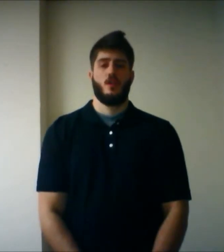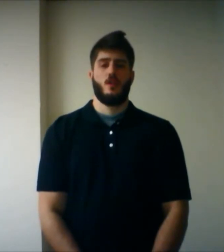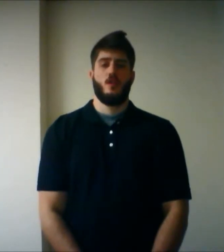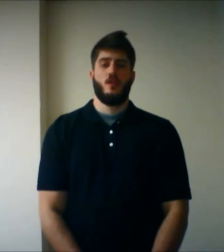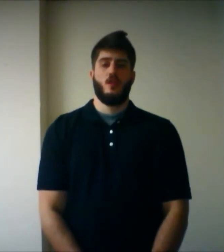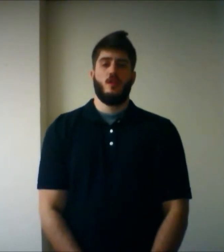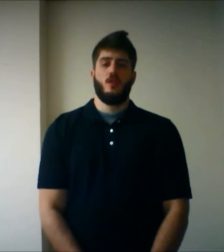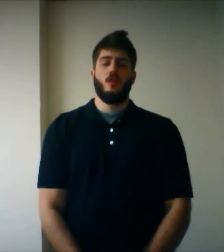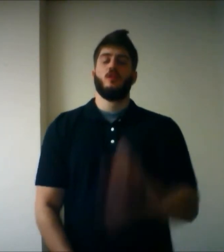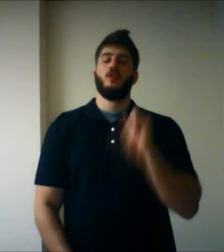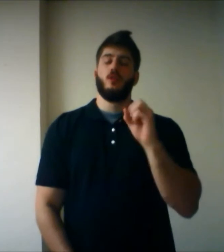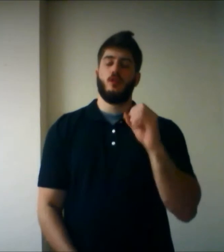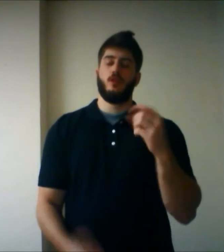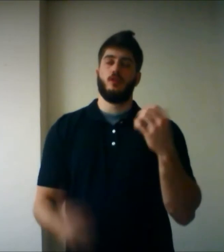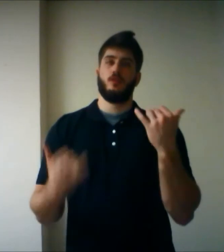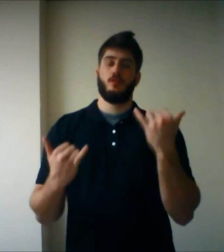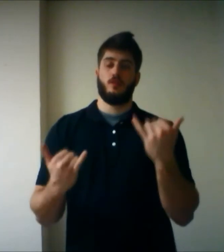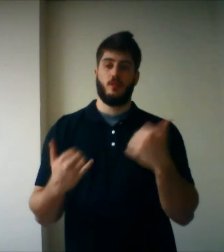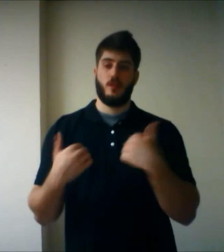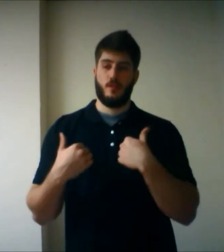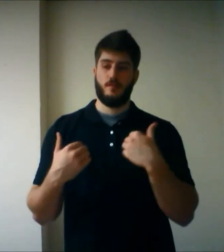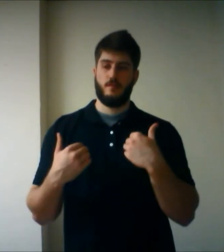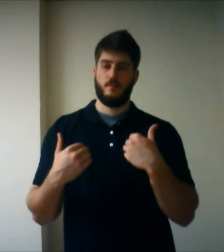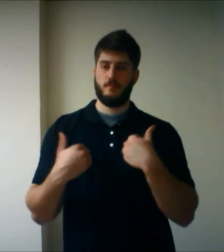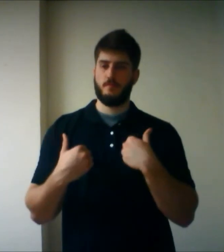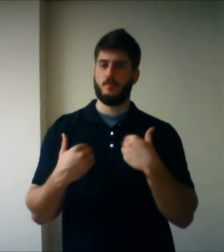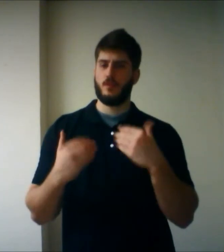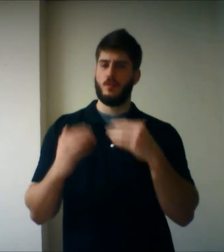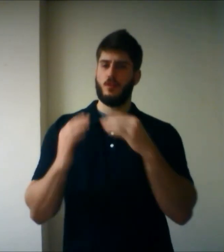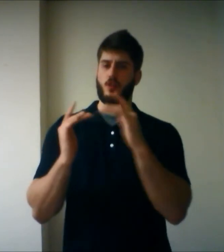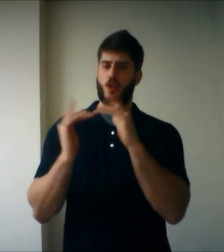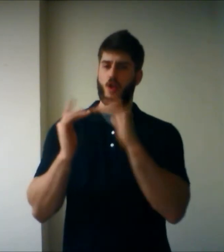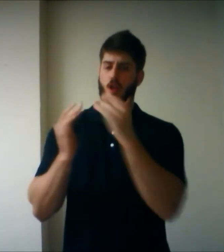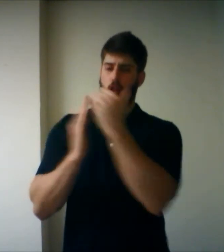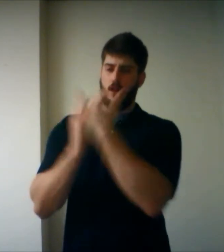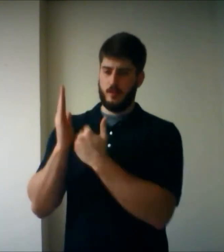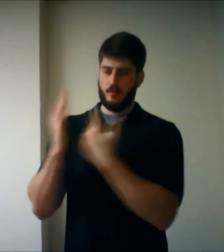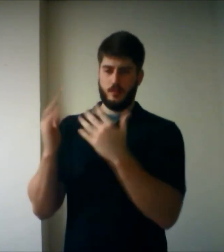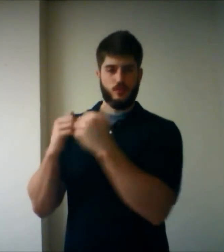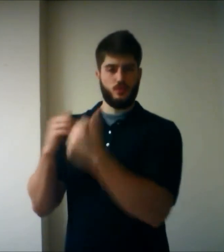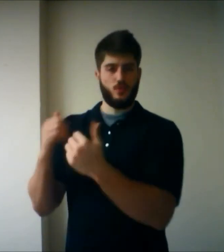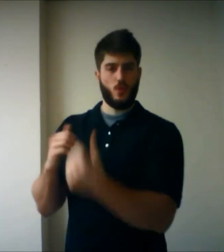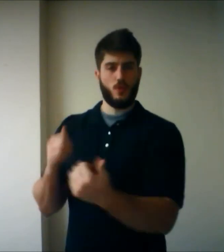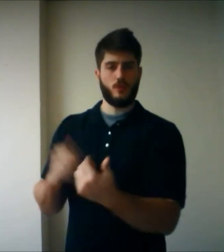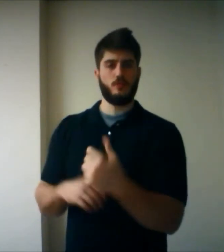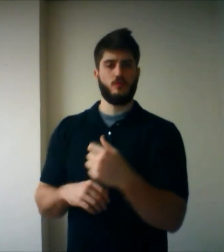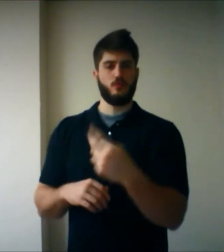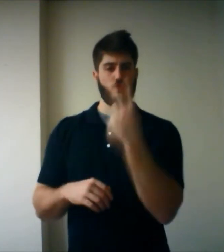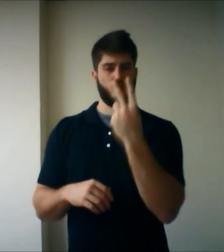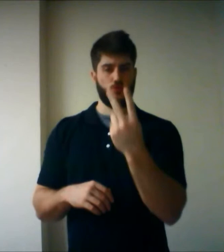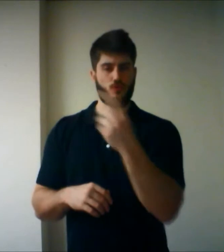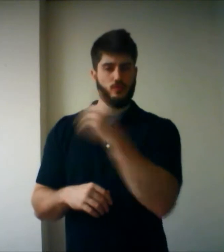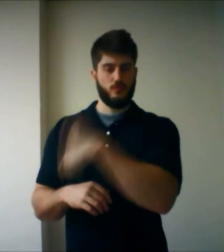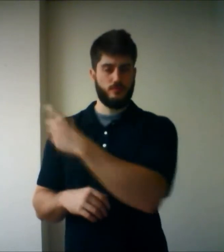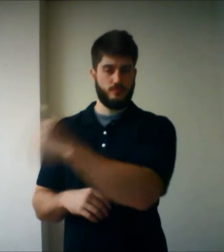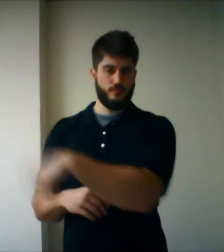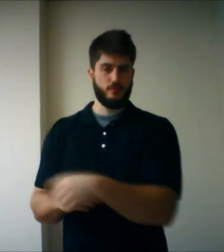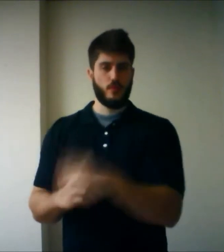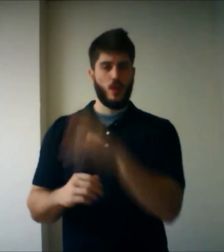So I've now got my contact list sorted on two fields, but it's still quite confusing at the moment because of the grouping, which